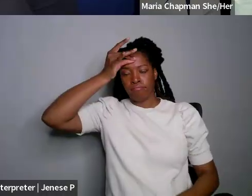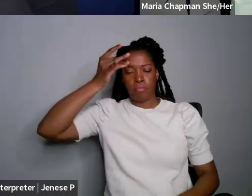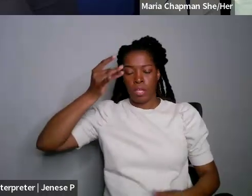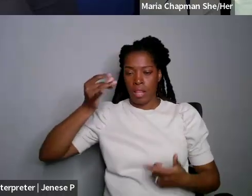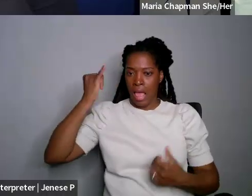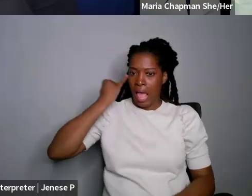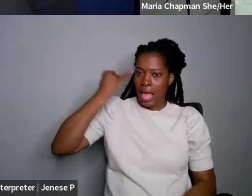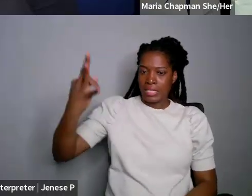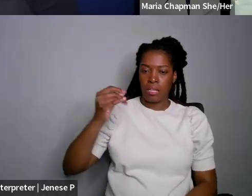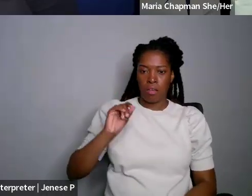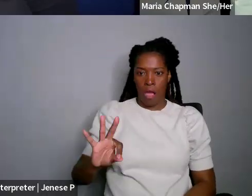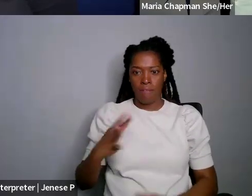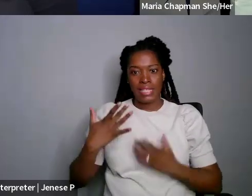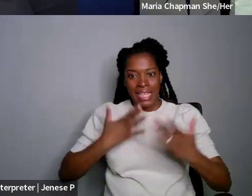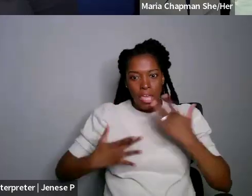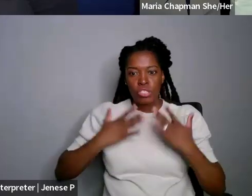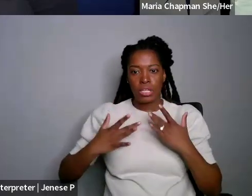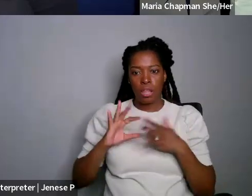And